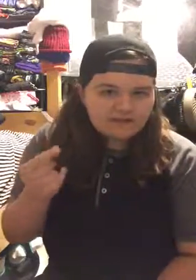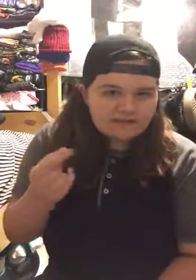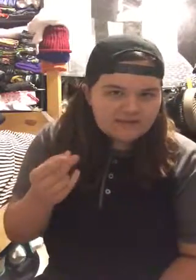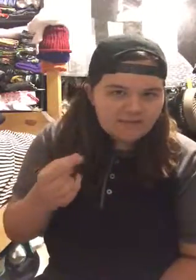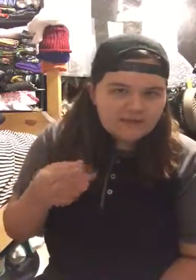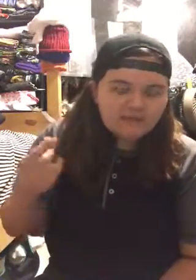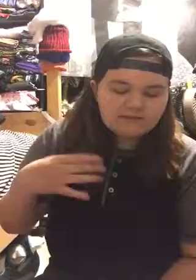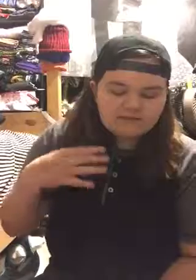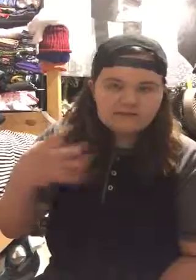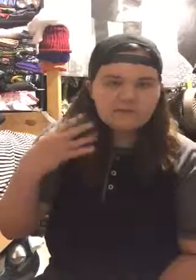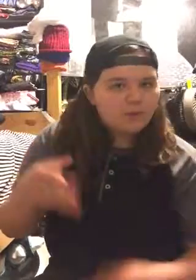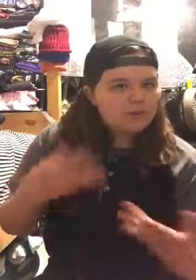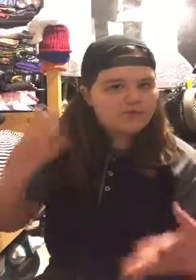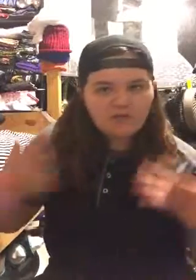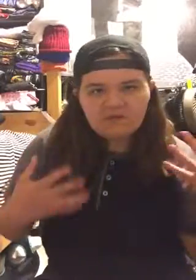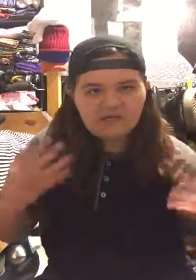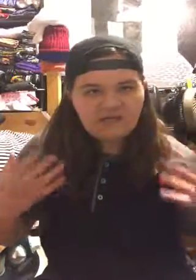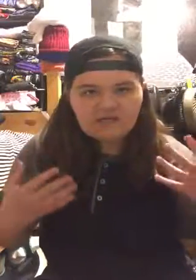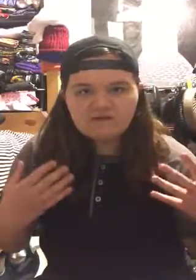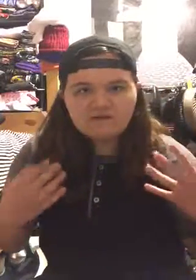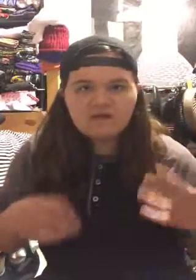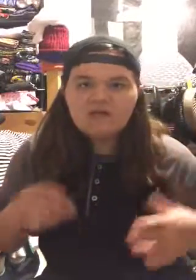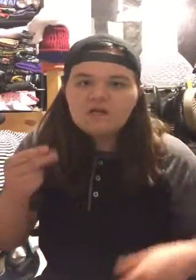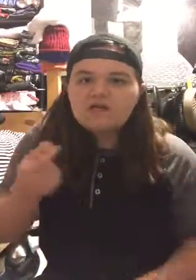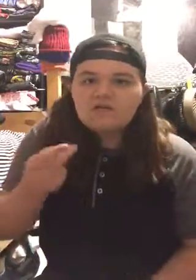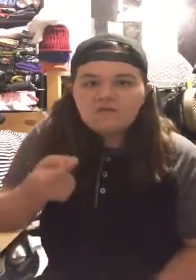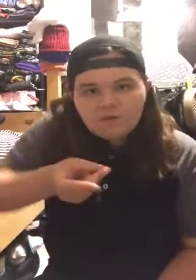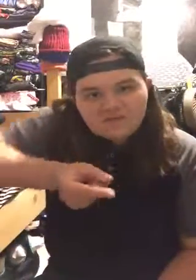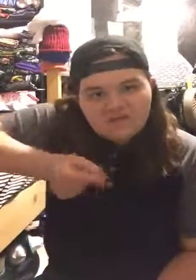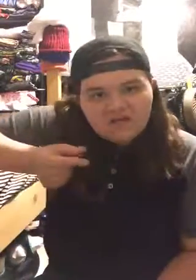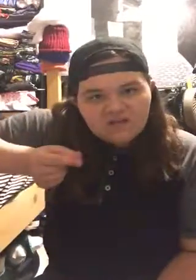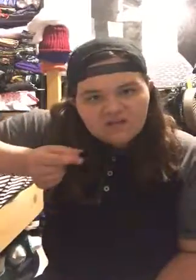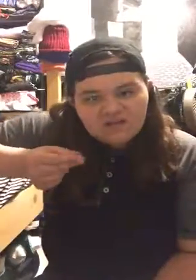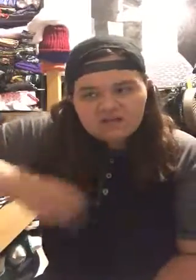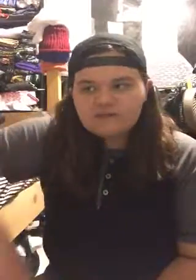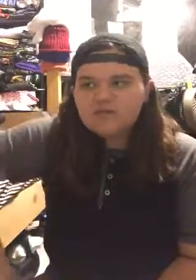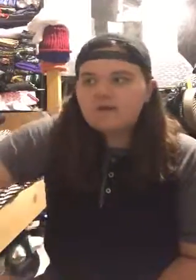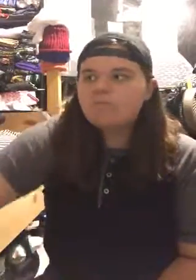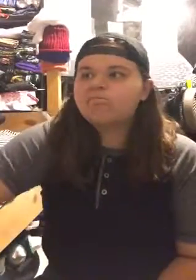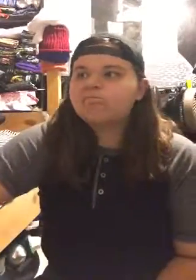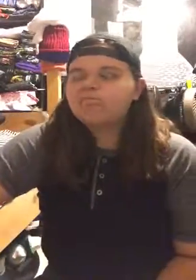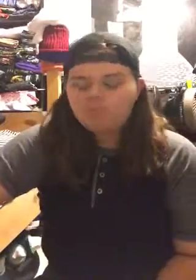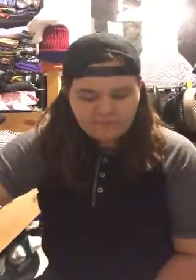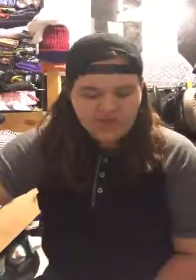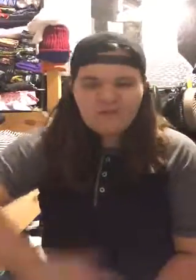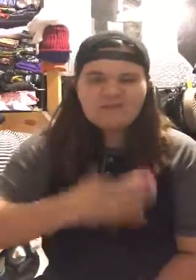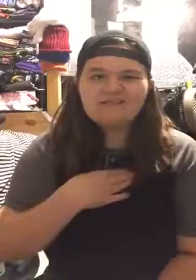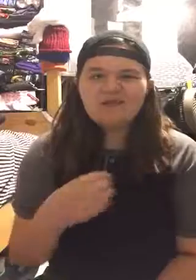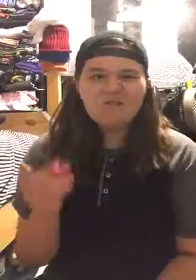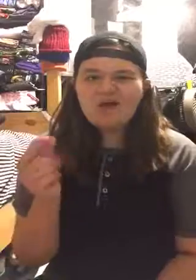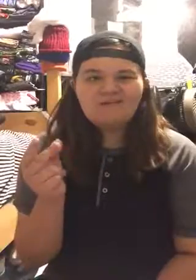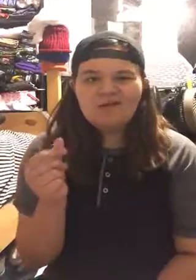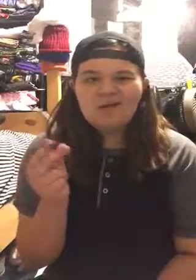the snapping because that's the most commonly identified form of dog. So I would just say white